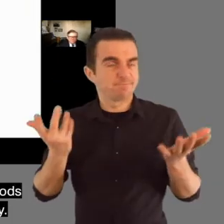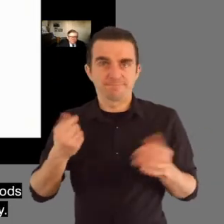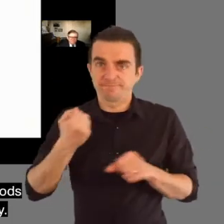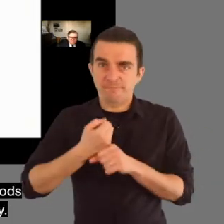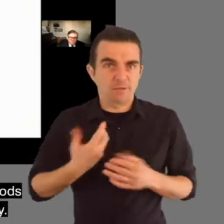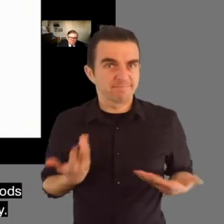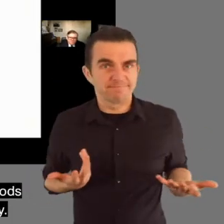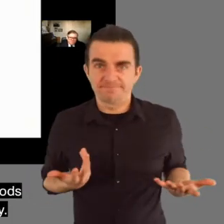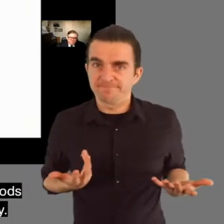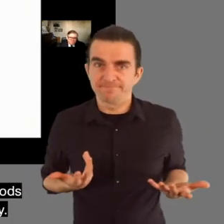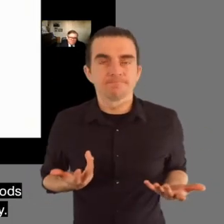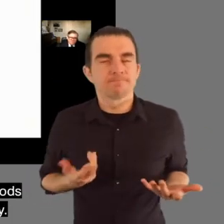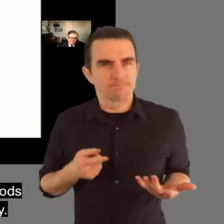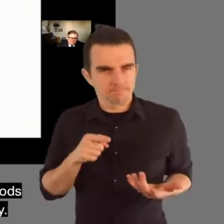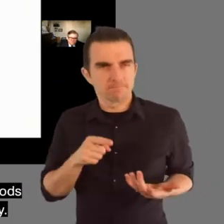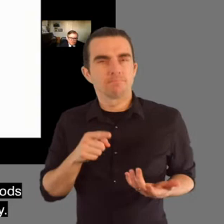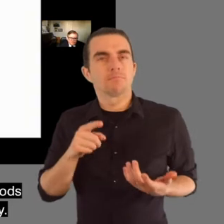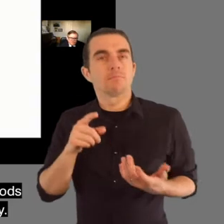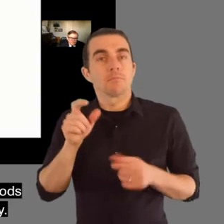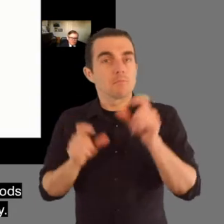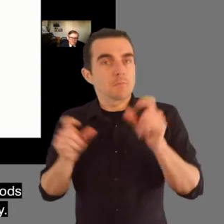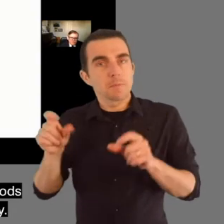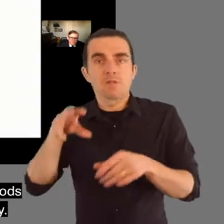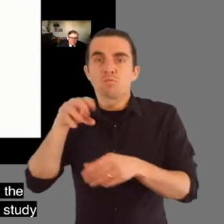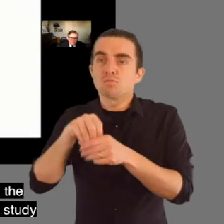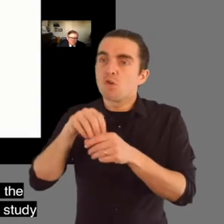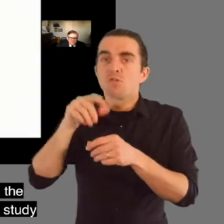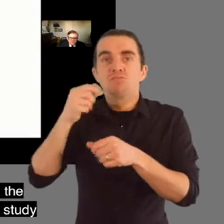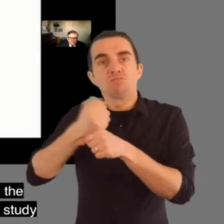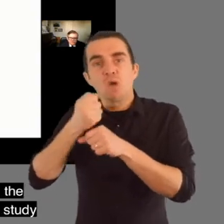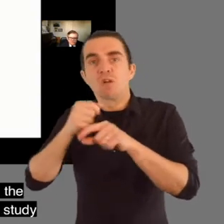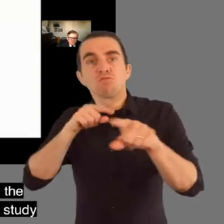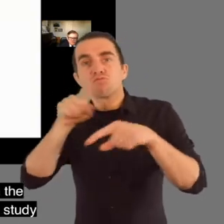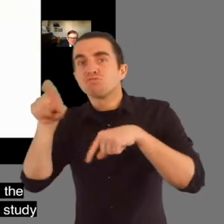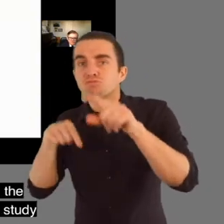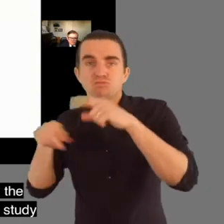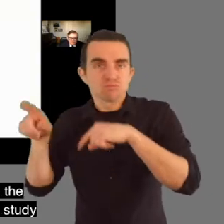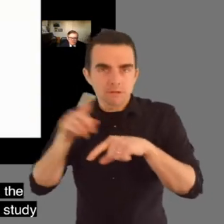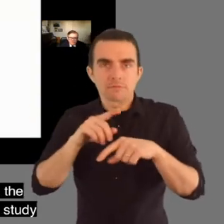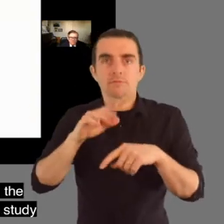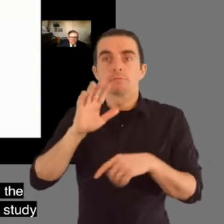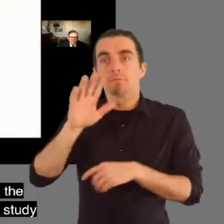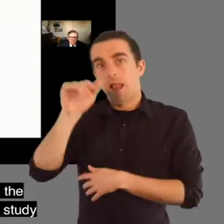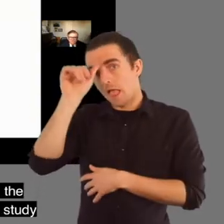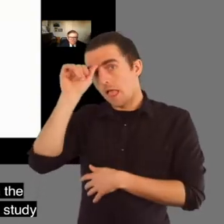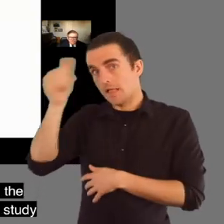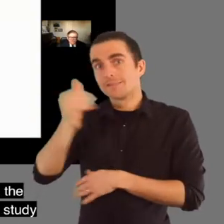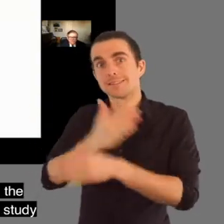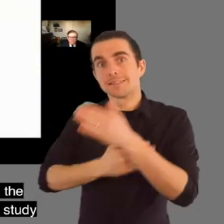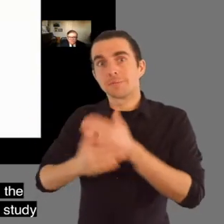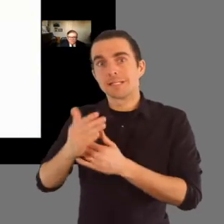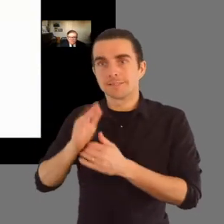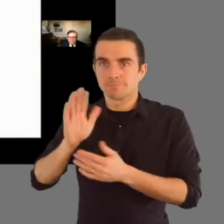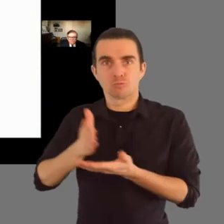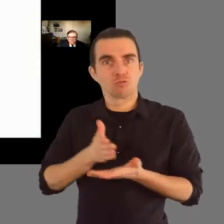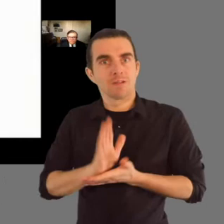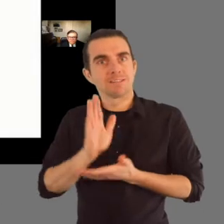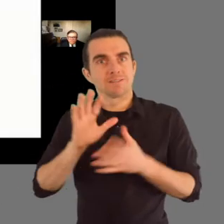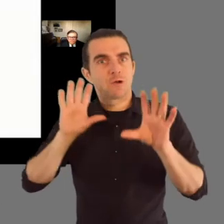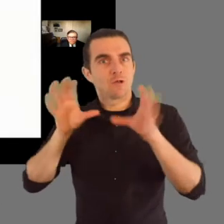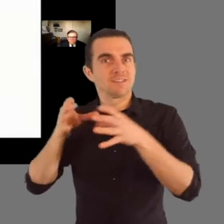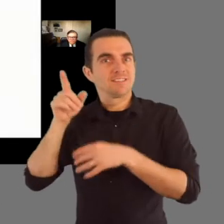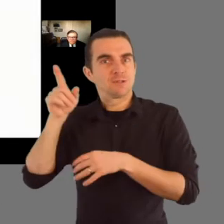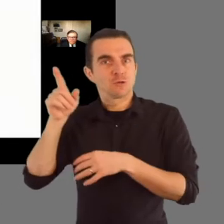face financial difficulty, particularly those working in the informal sector, according to a study by an